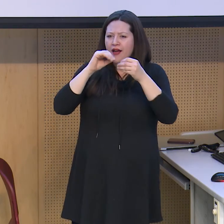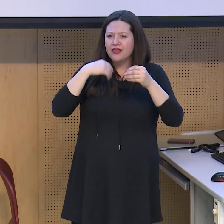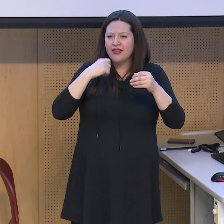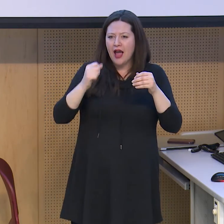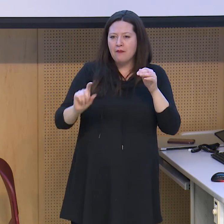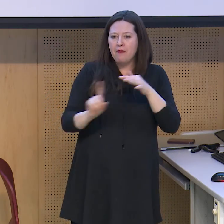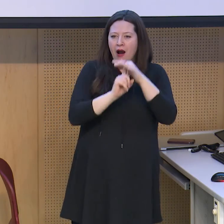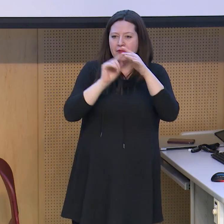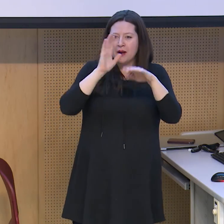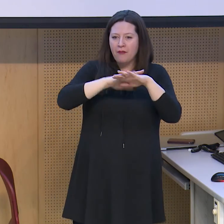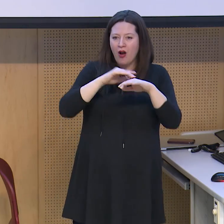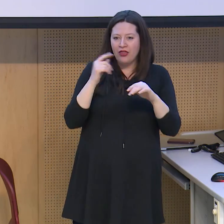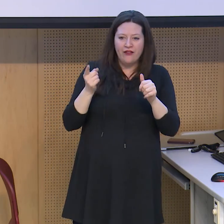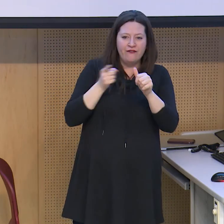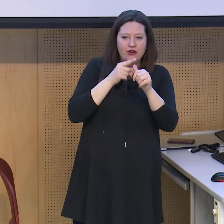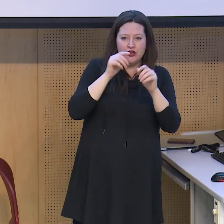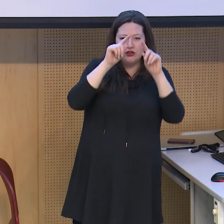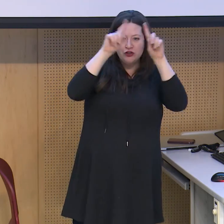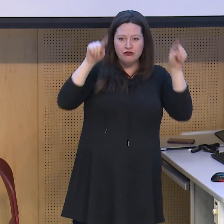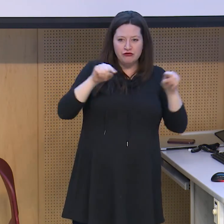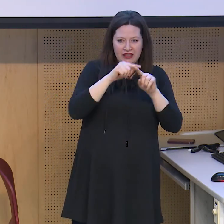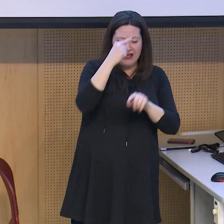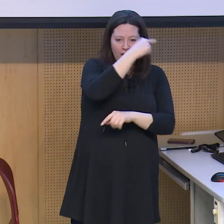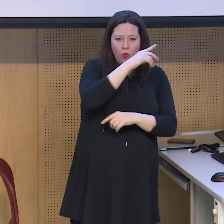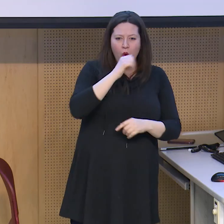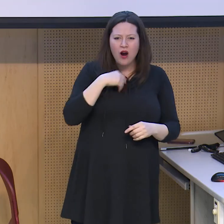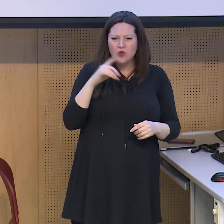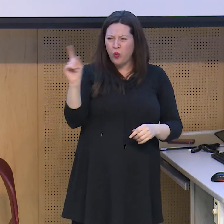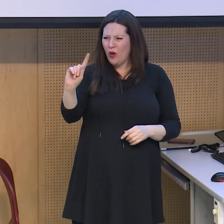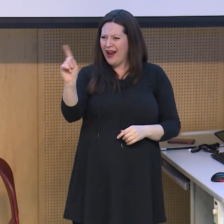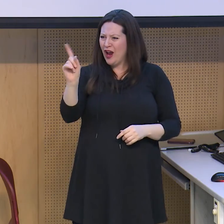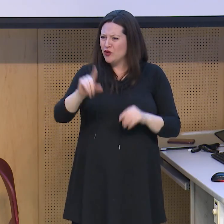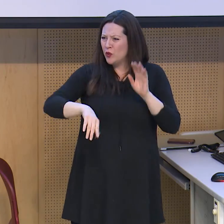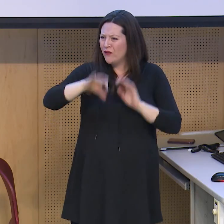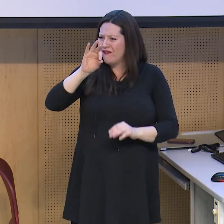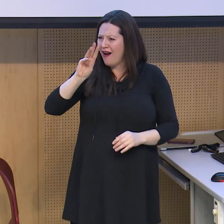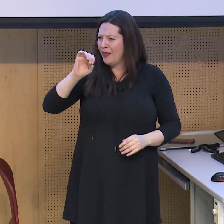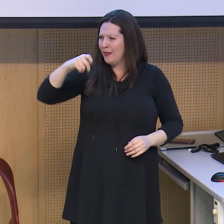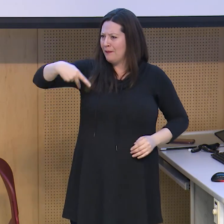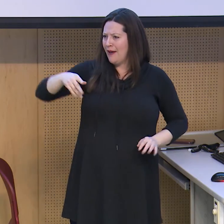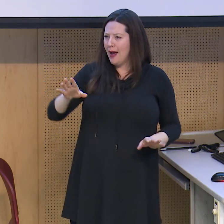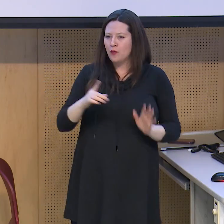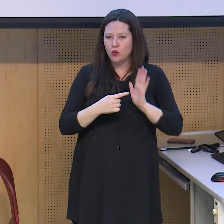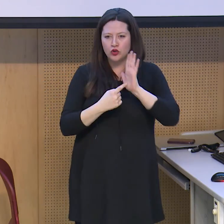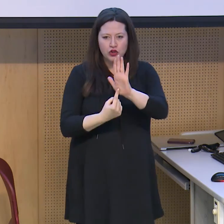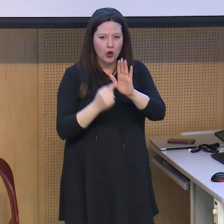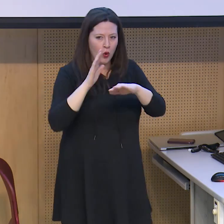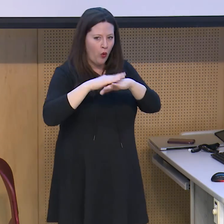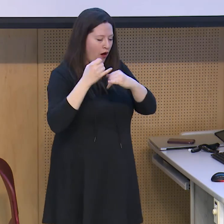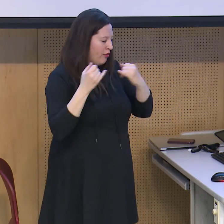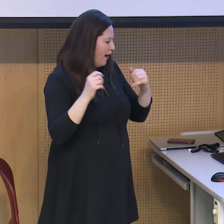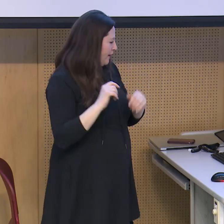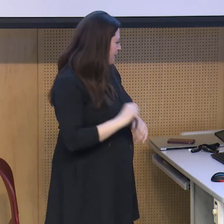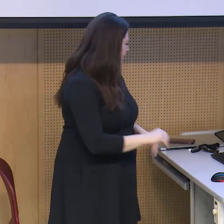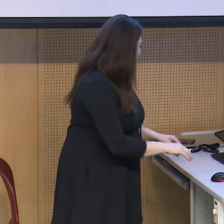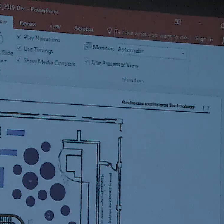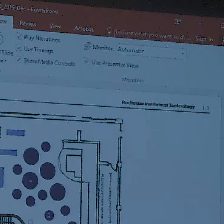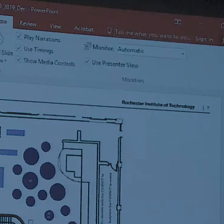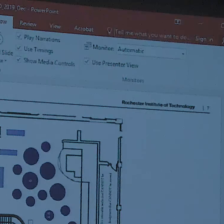One of the comments that has popped up on the first screen was, where do I find this map? I'll show you where.